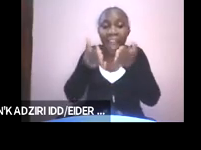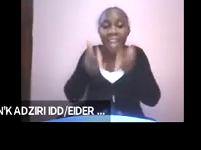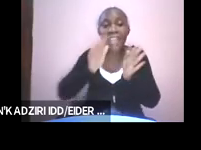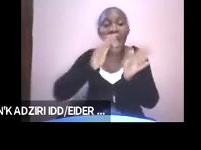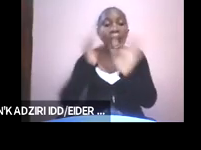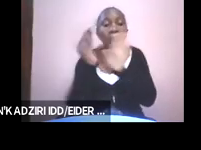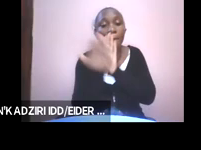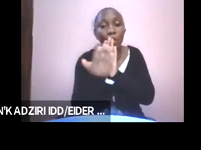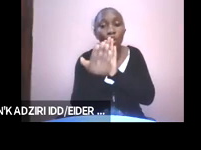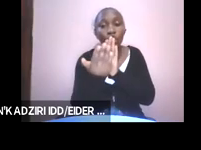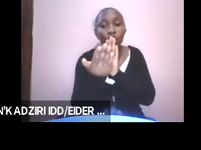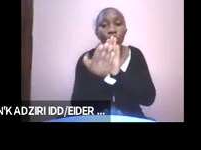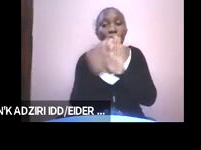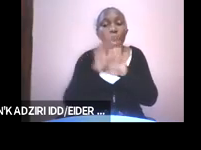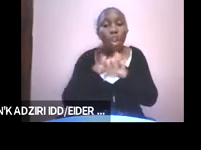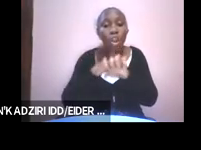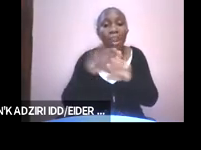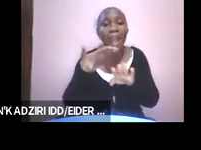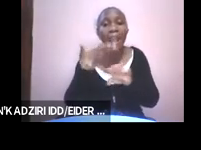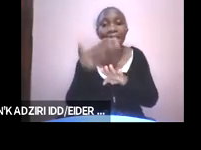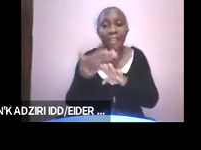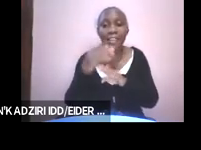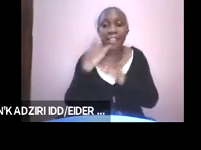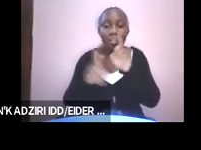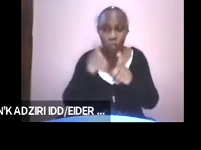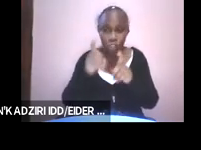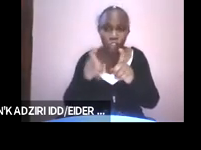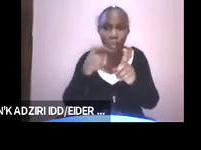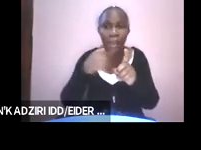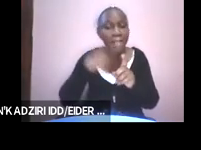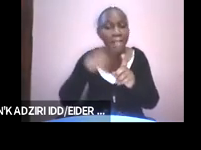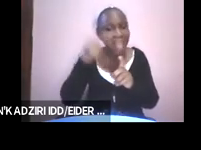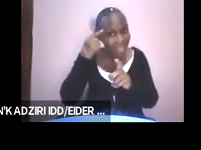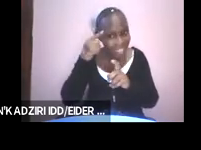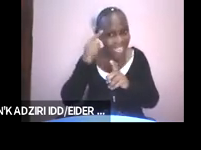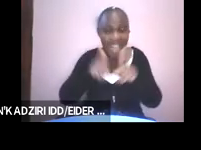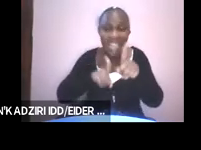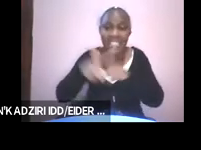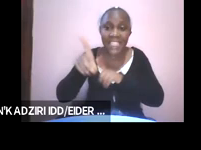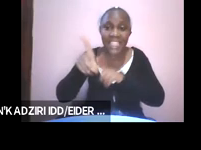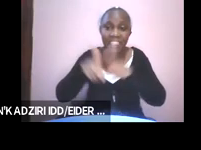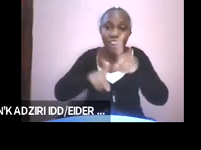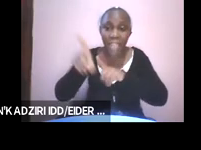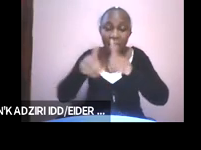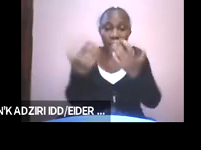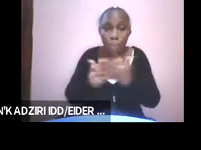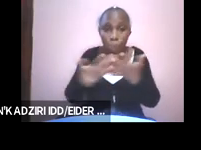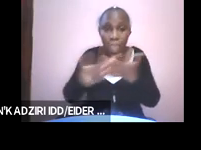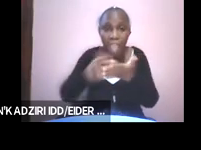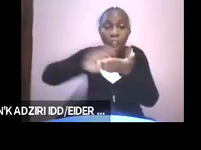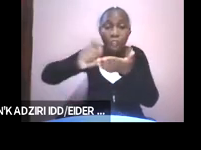the question at hand. So I think the journey that the authors have taken us to history, brought us back